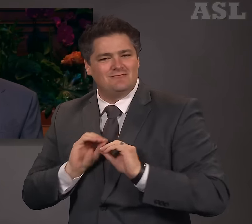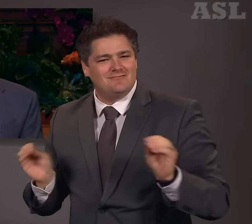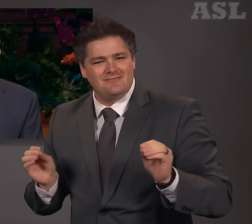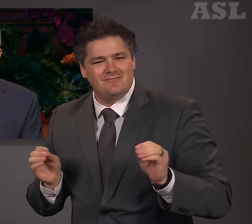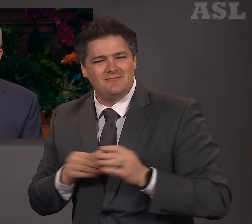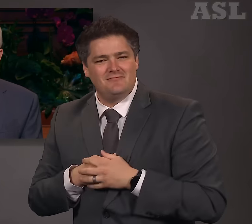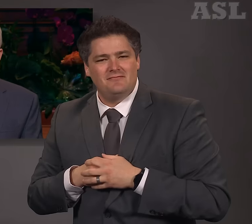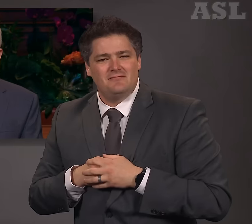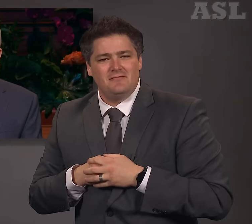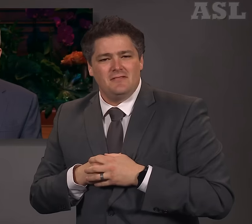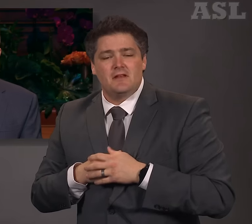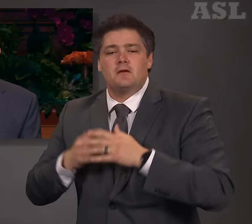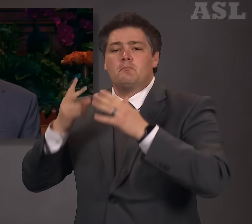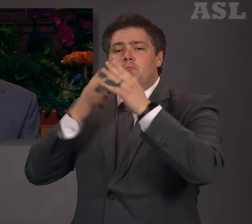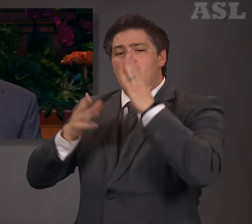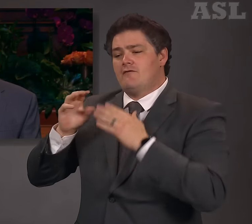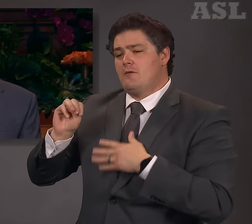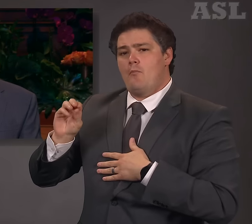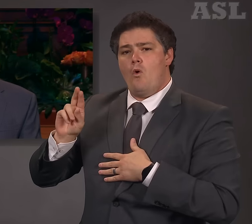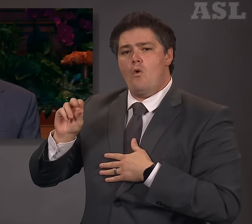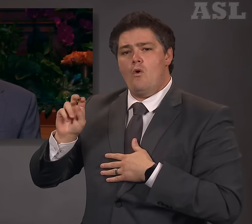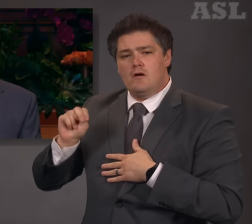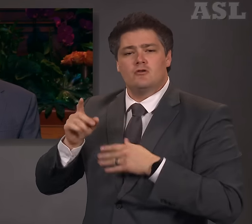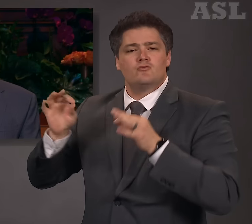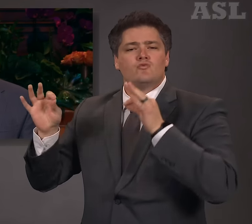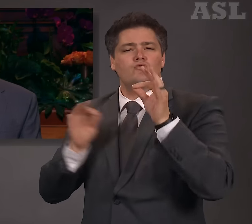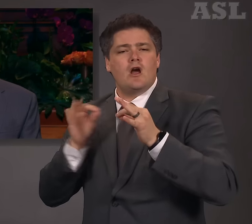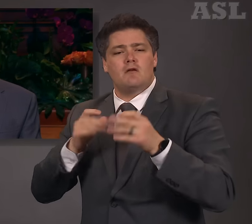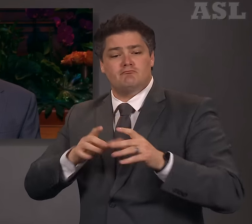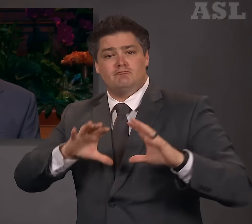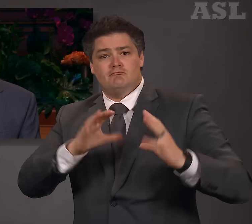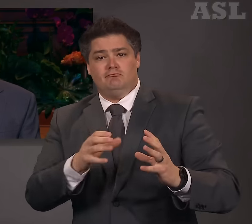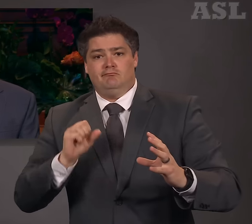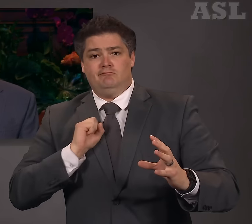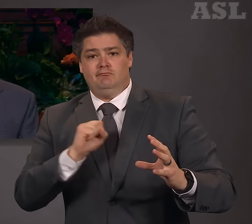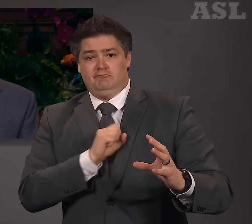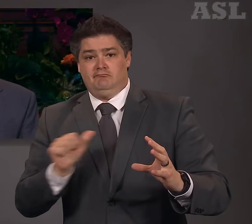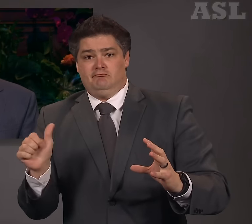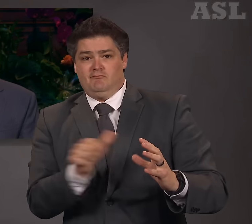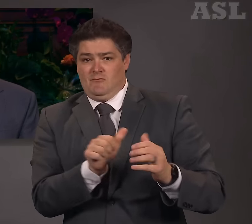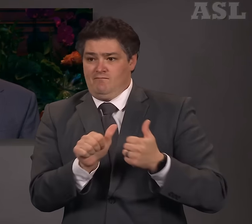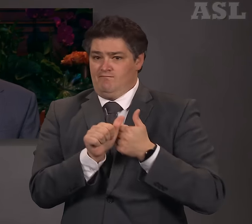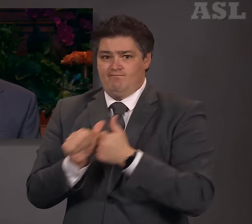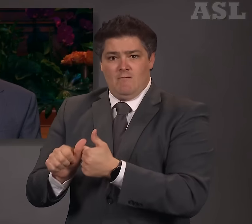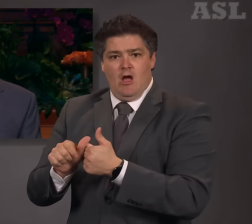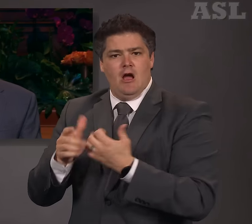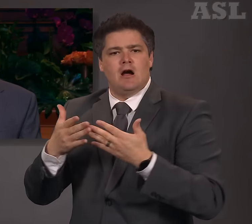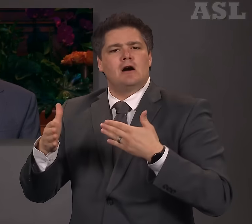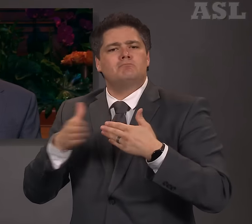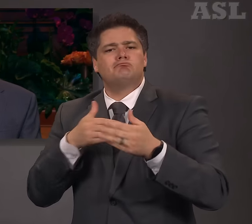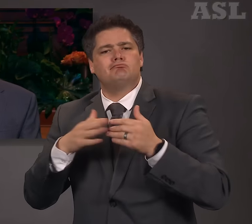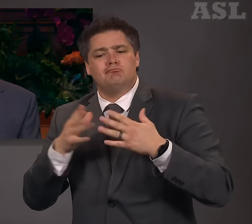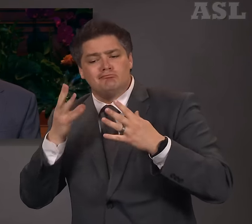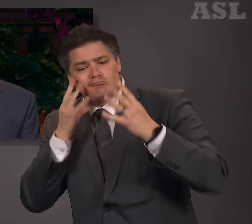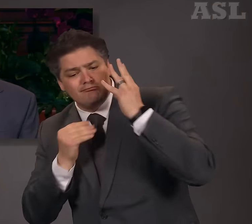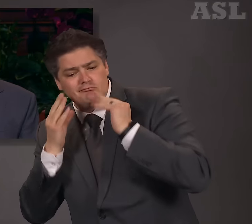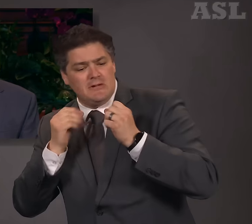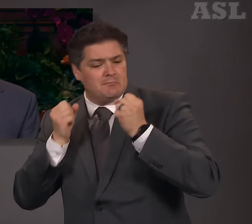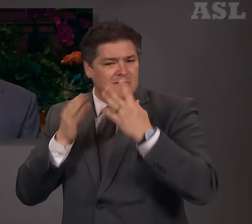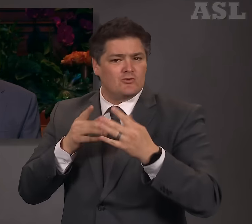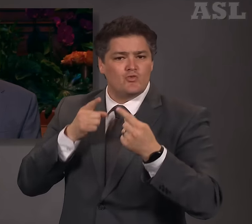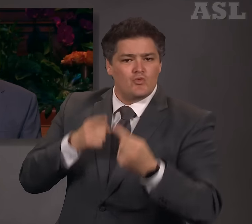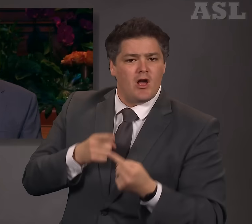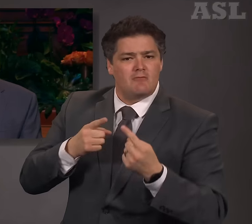The prophet Mormon describes one group of saints who persevered in this manner, despite having to wade through much affliction.